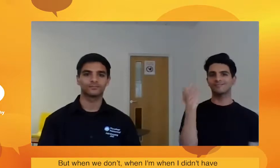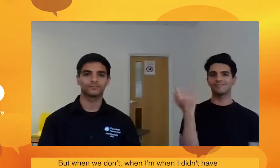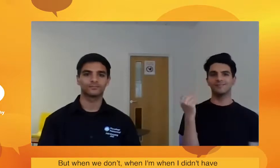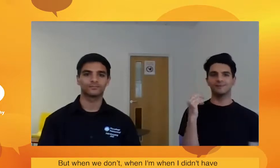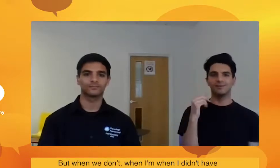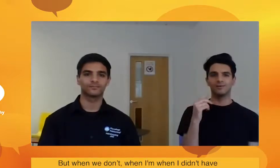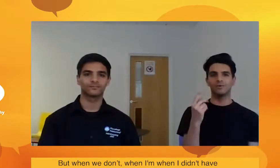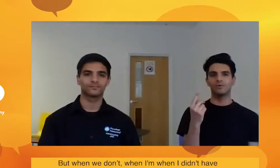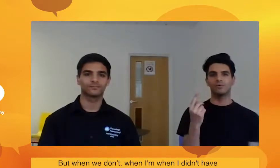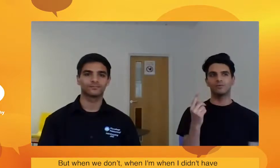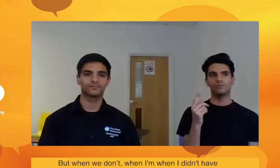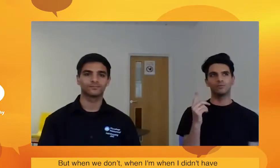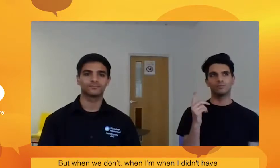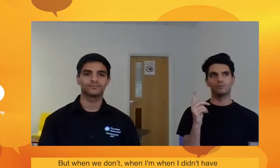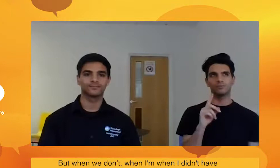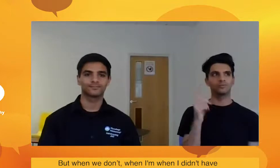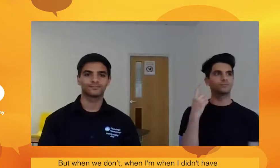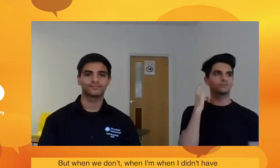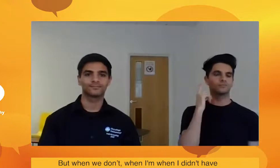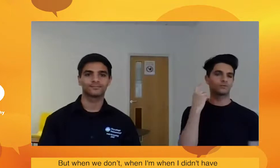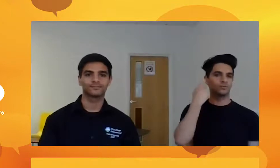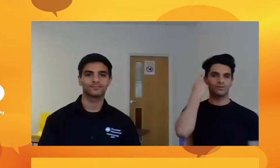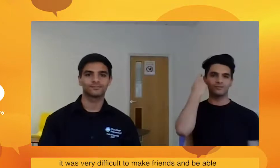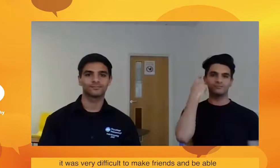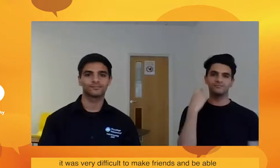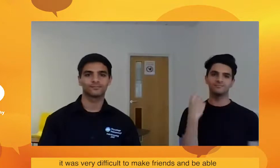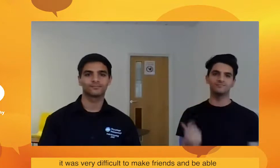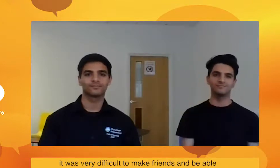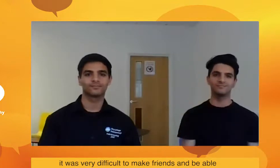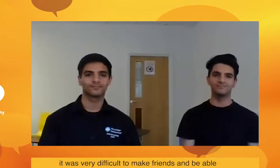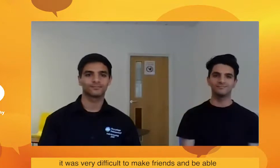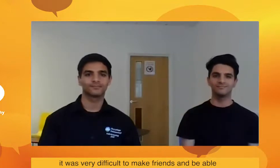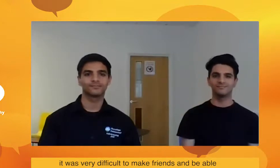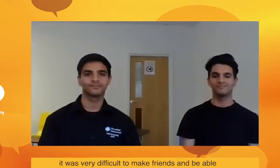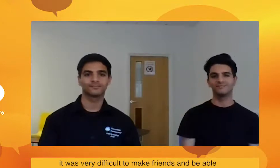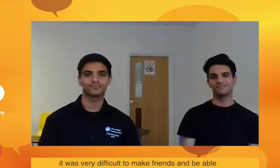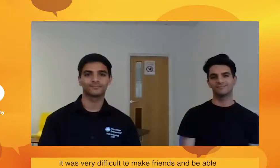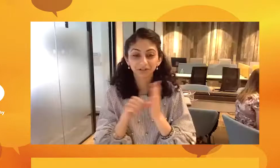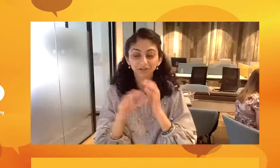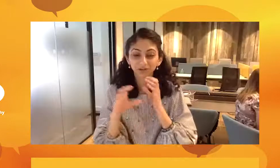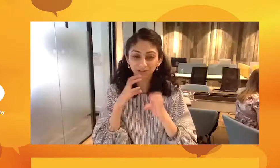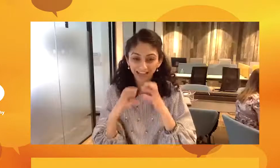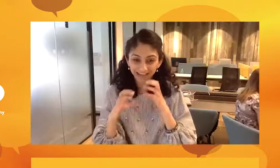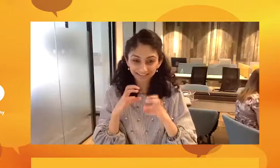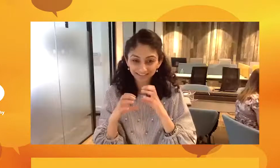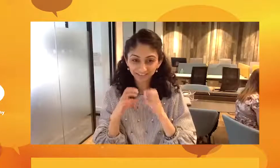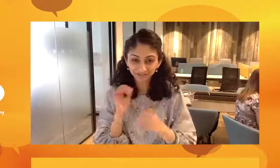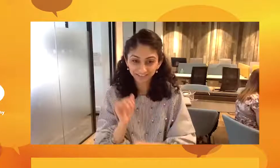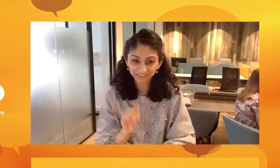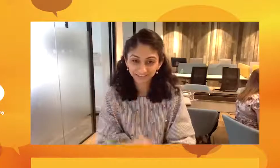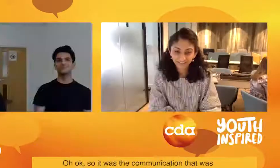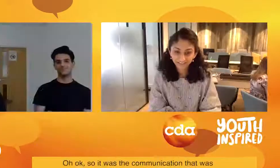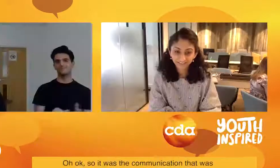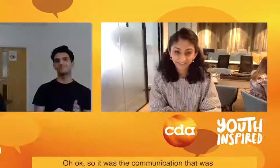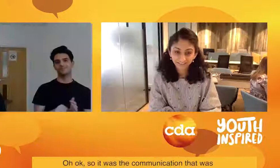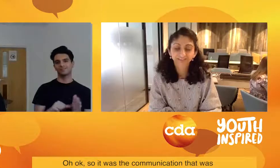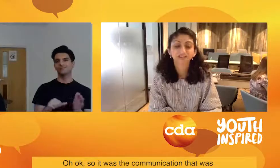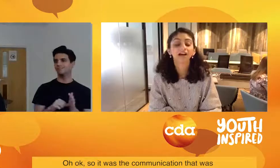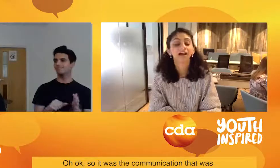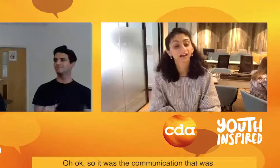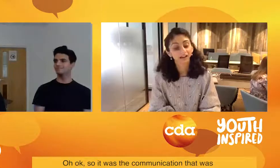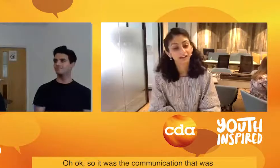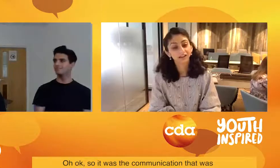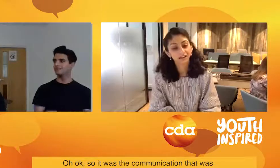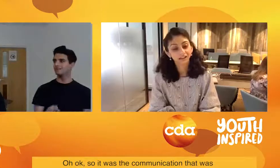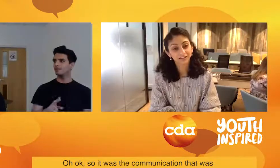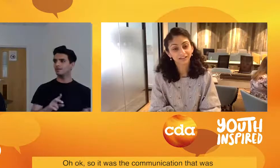But when I didn't have the hearing aid on, it was very difficult to make friends and be able to communicate. Oh, okay, so it was the